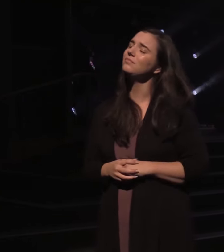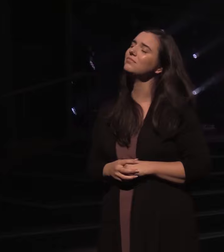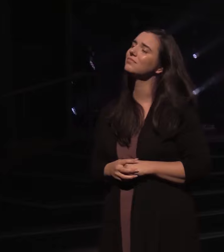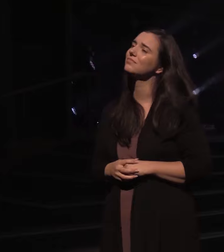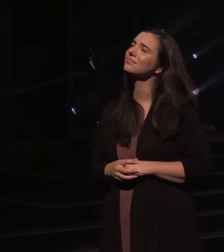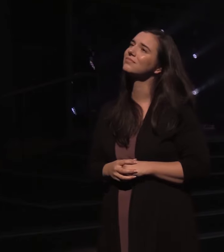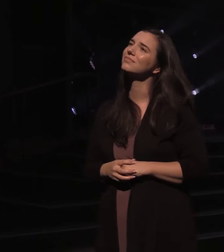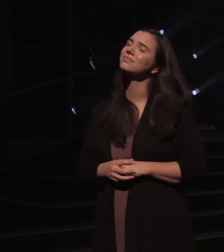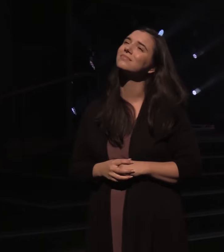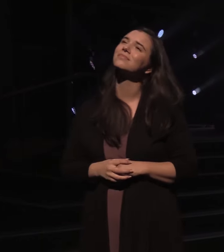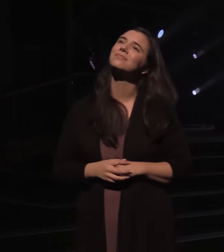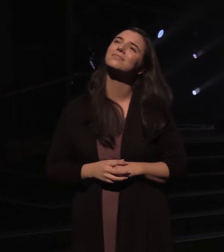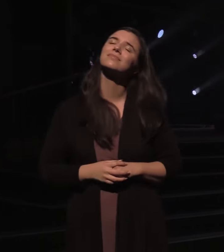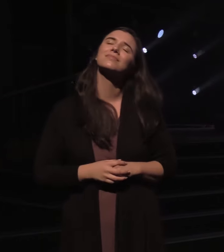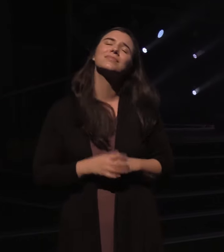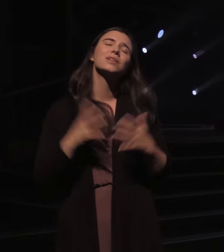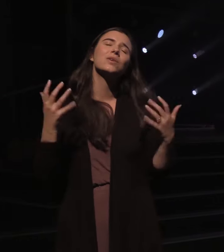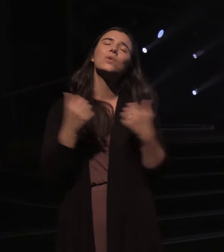Oh, how we love you.